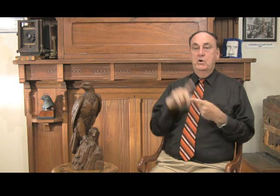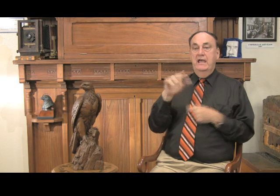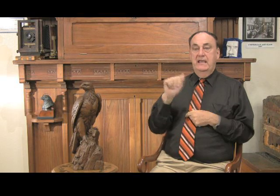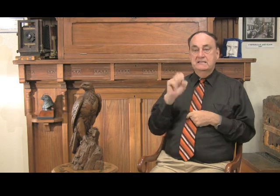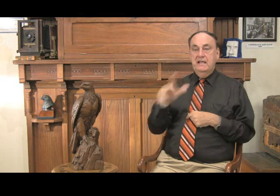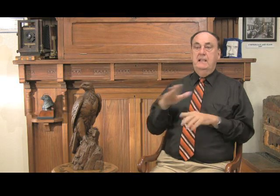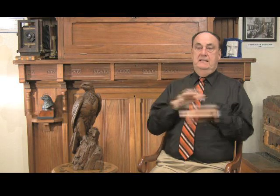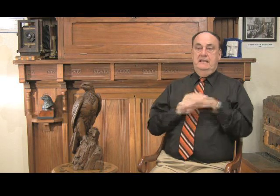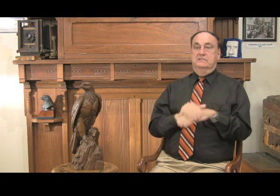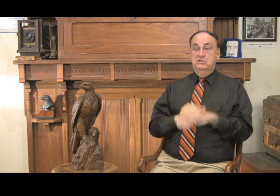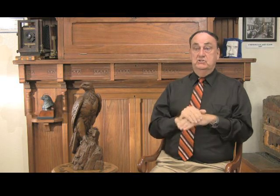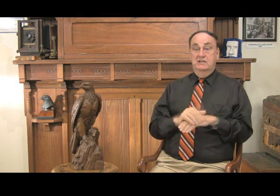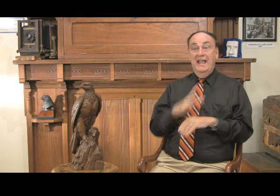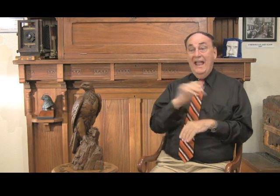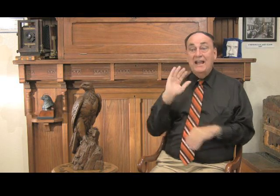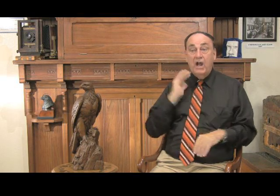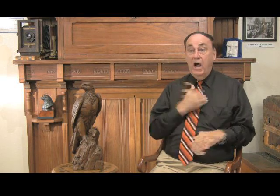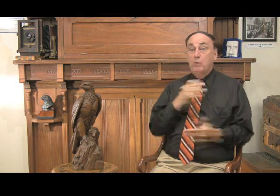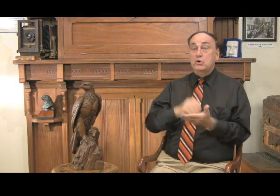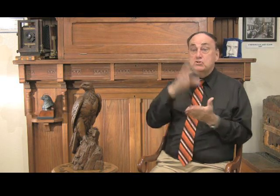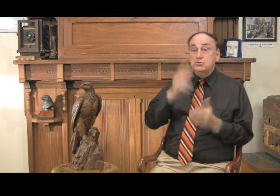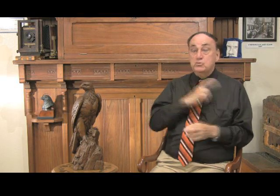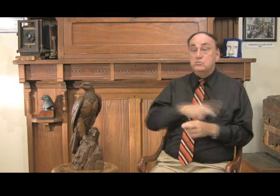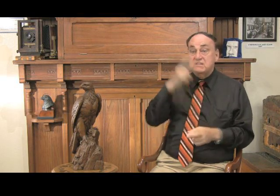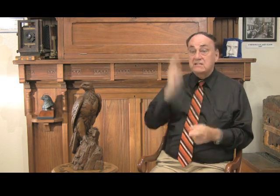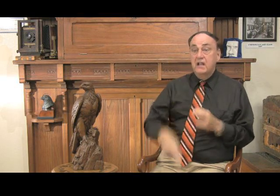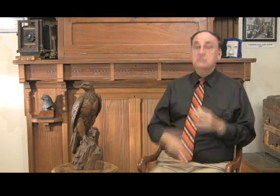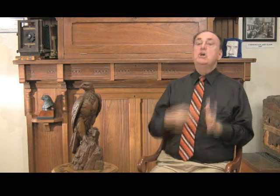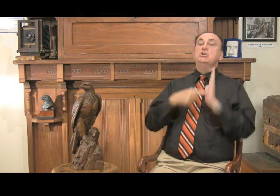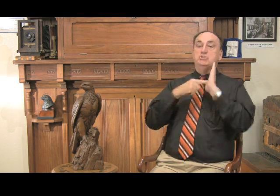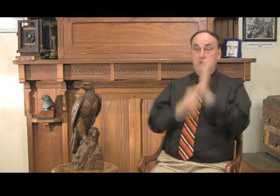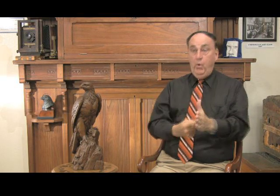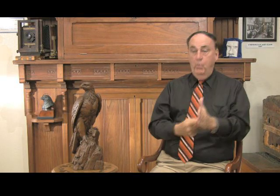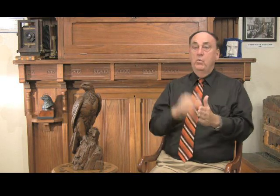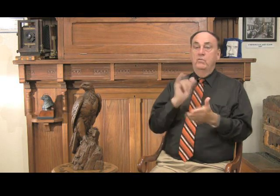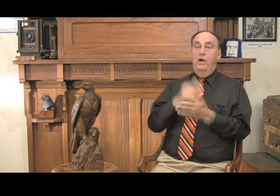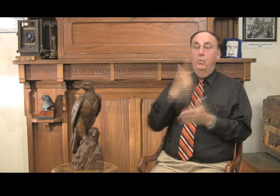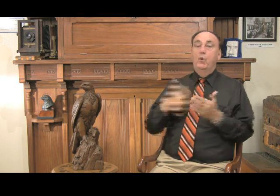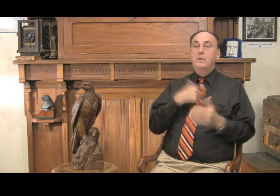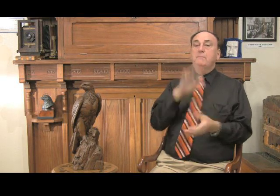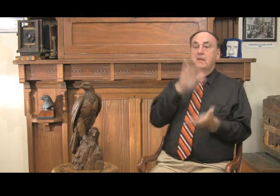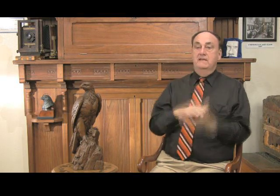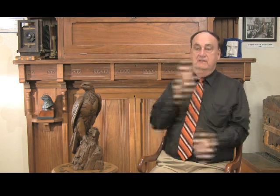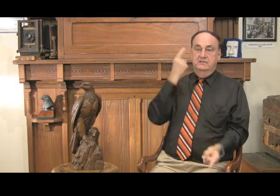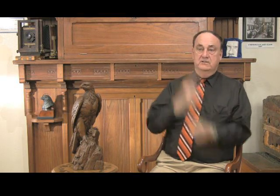and English, and our students' results show that what we believe in is correct.